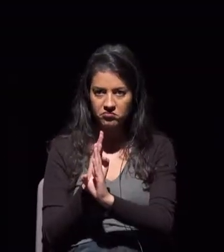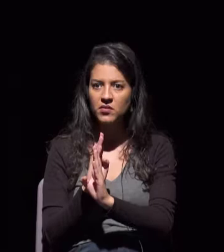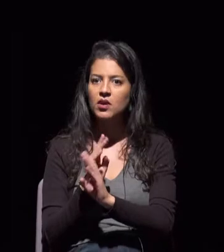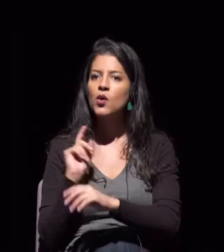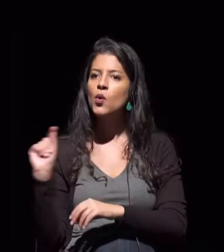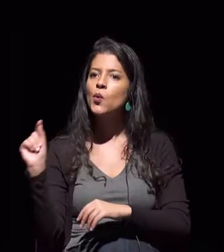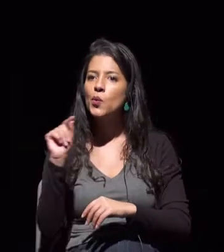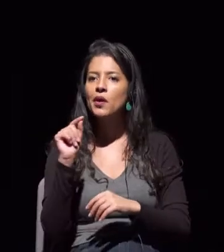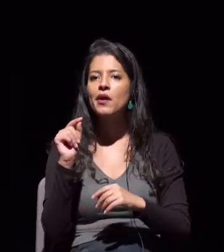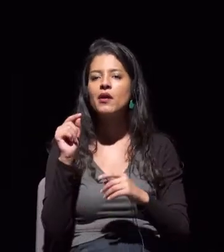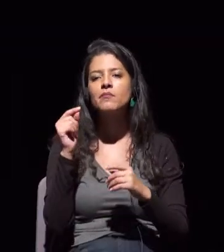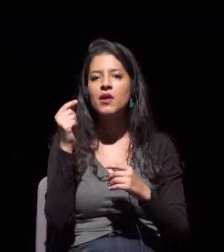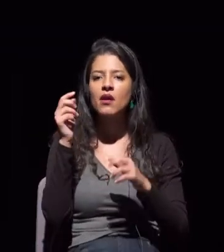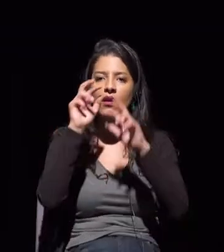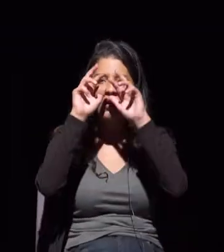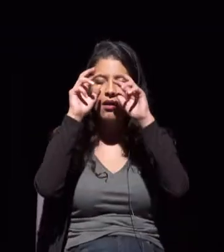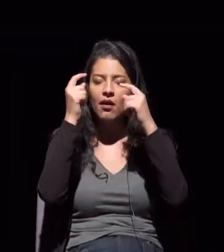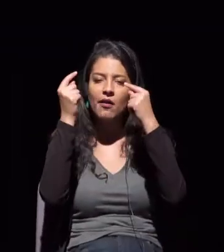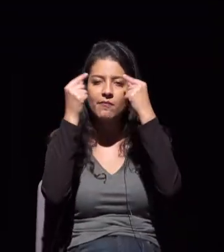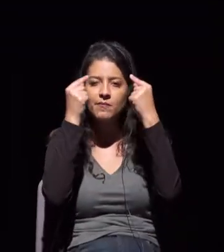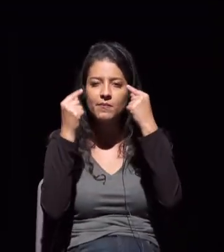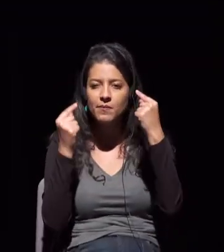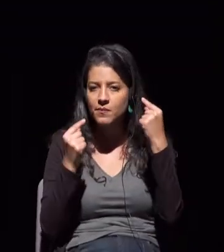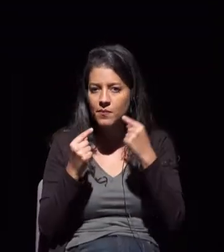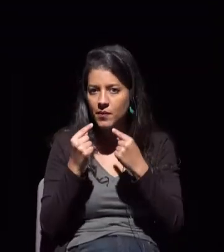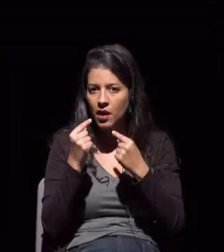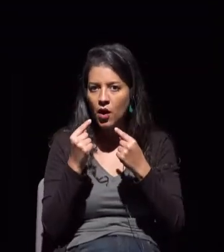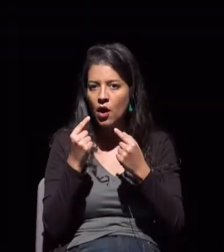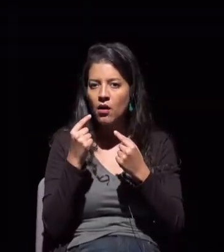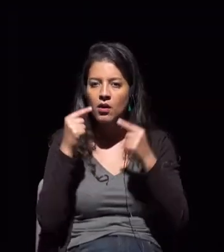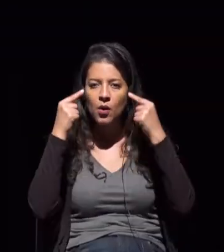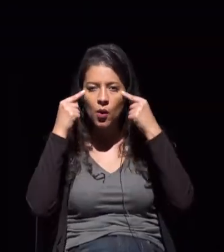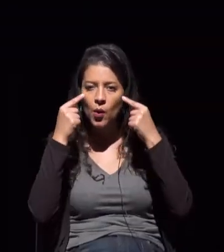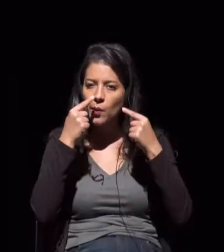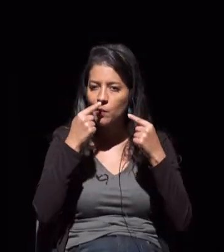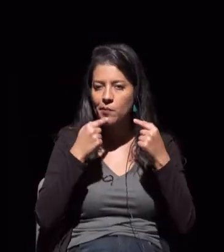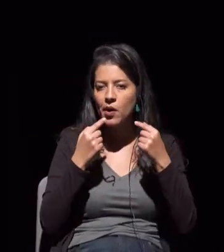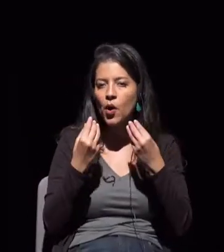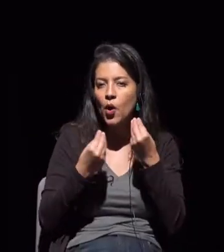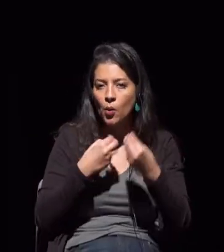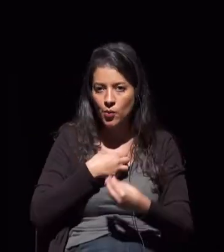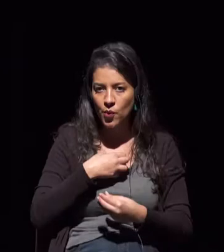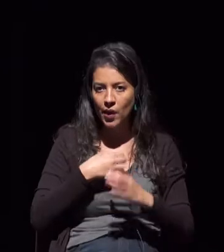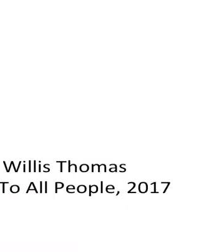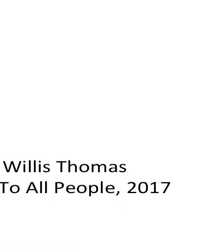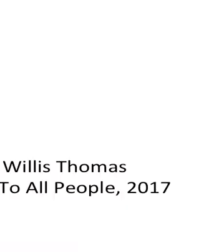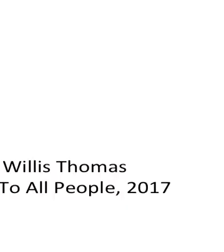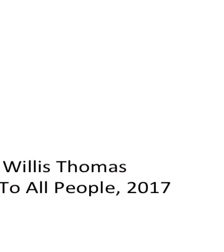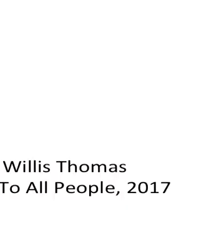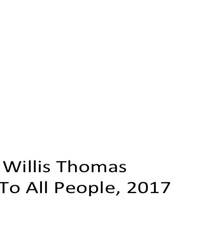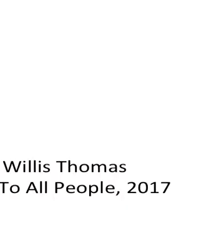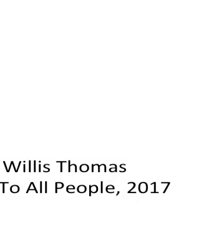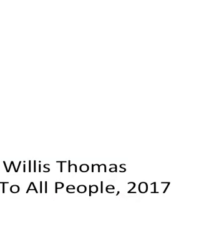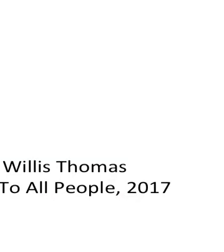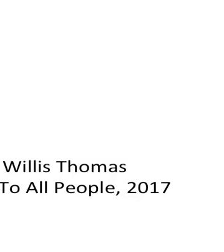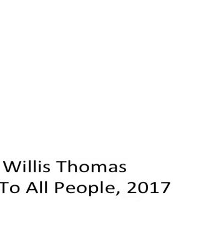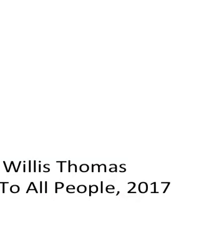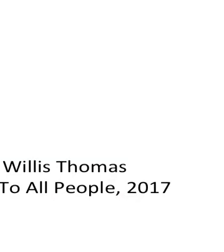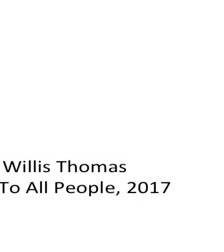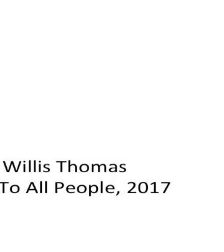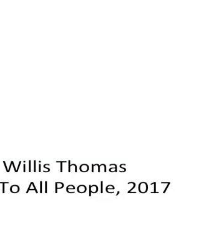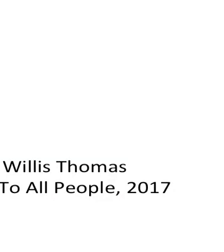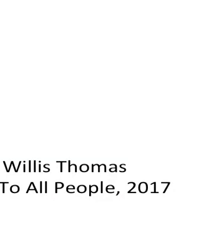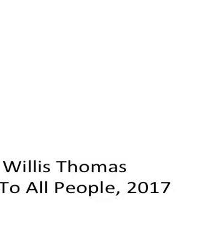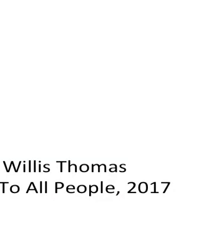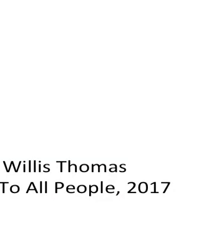recent project that I've been involved in, a public art project by Hank Thomas Willis, where again, you know, working in a community